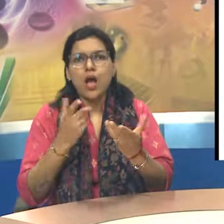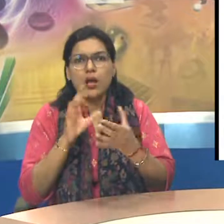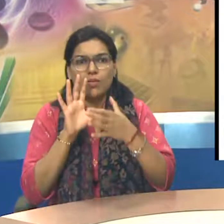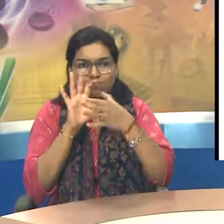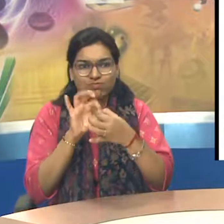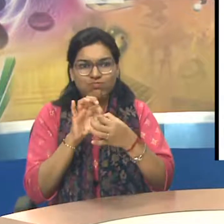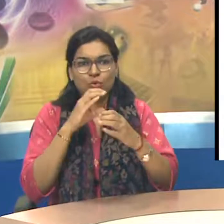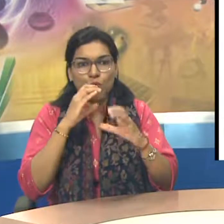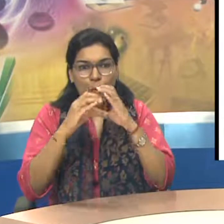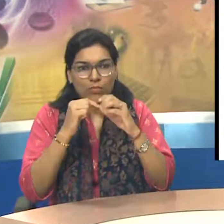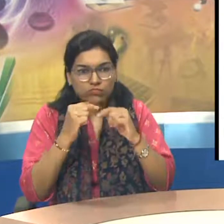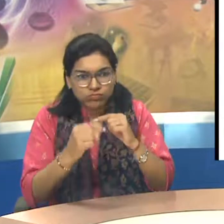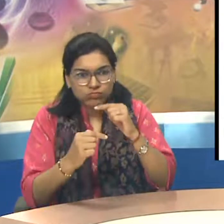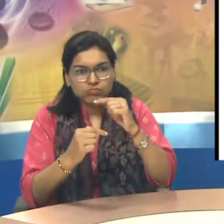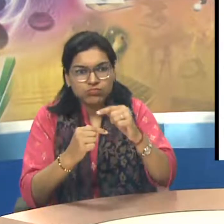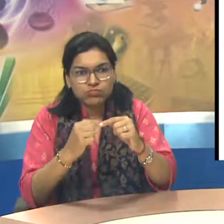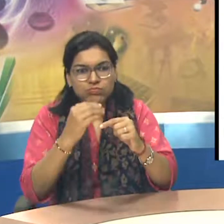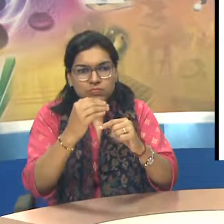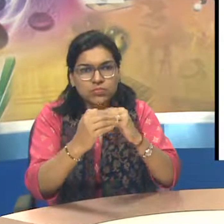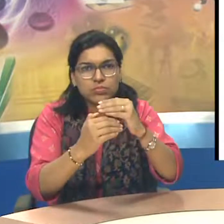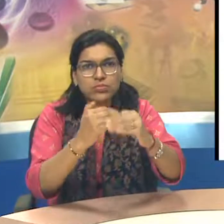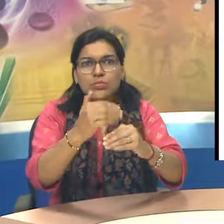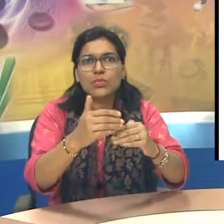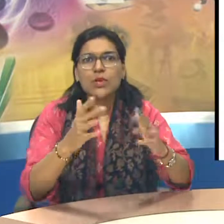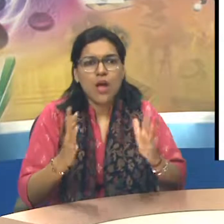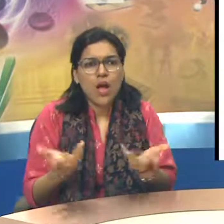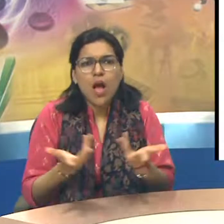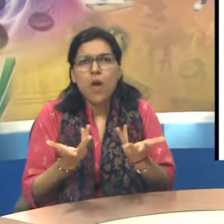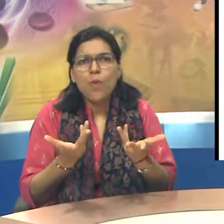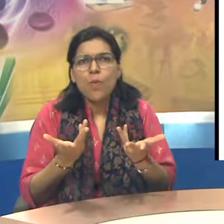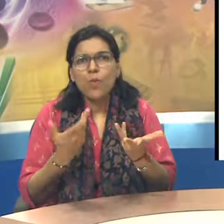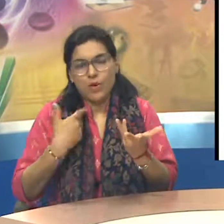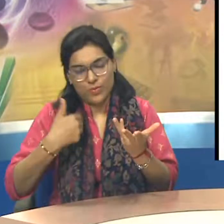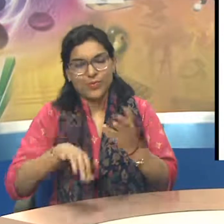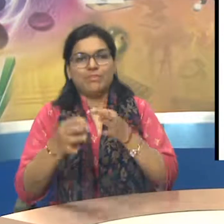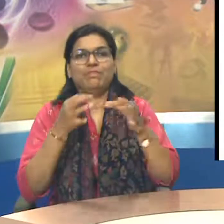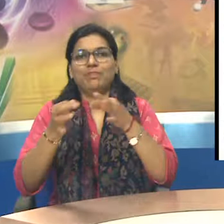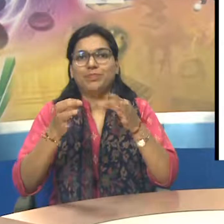State the element of the communication process.